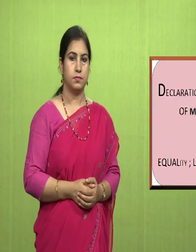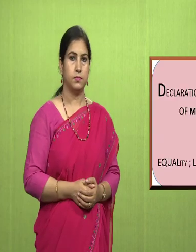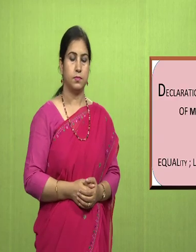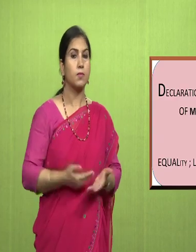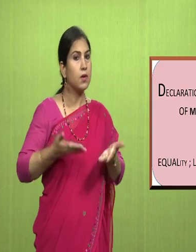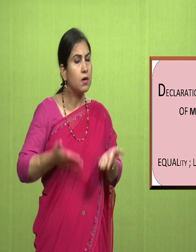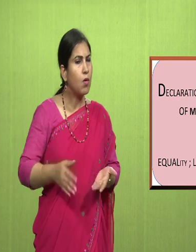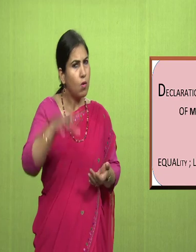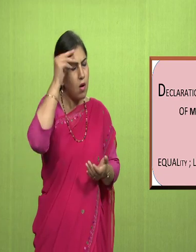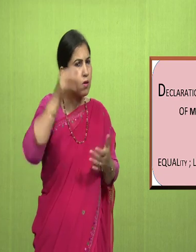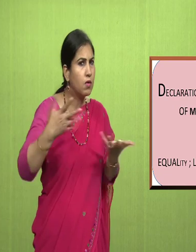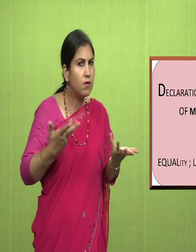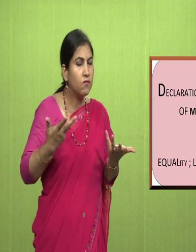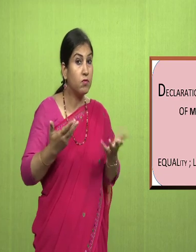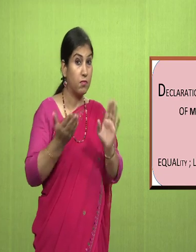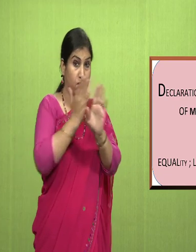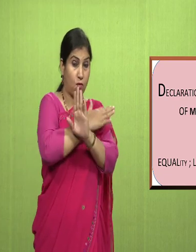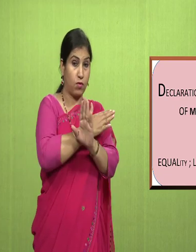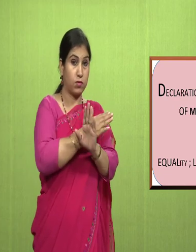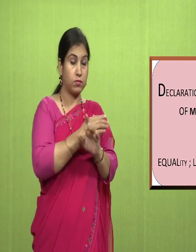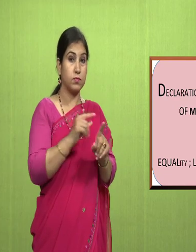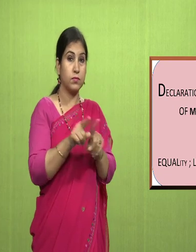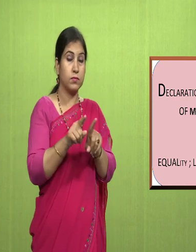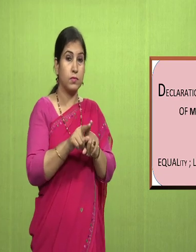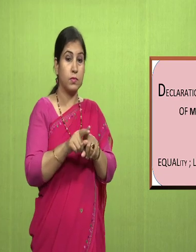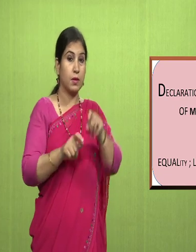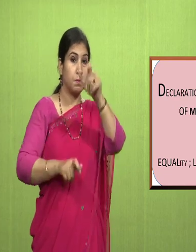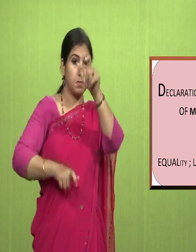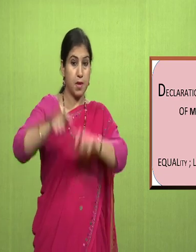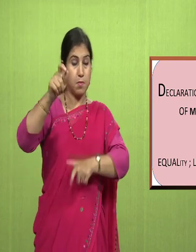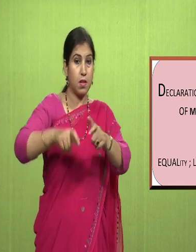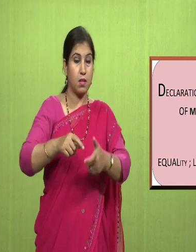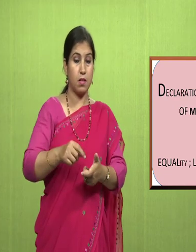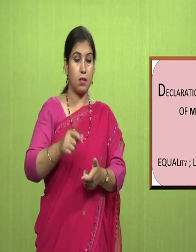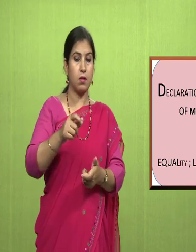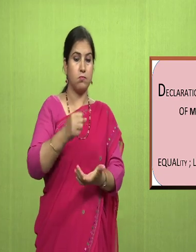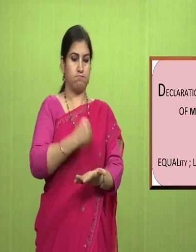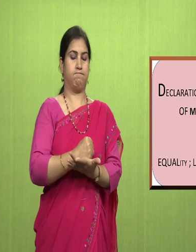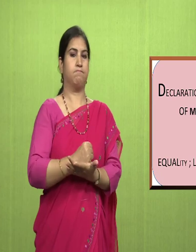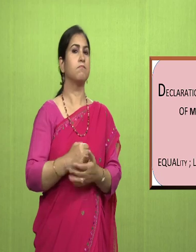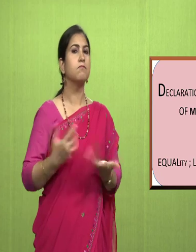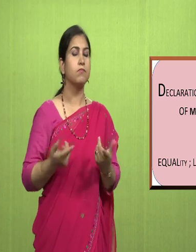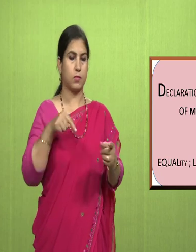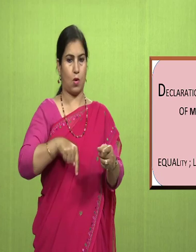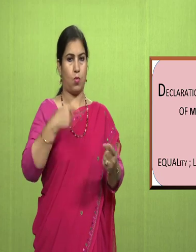Let us now learn about the Declaration of the Rights of Man and Citizen.